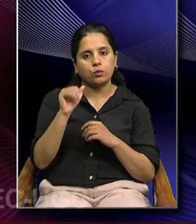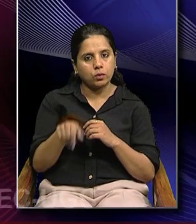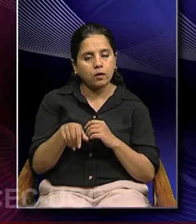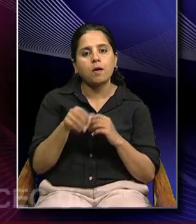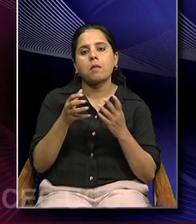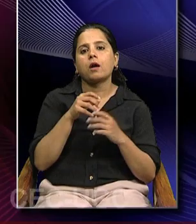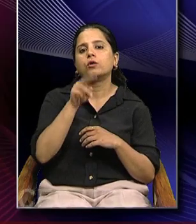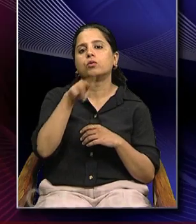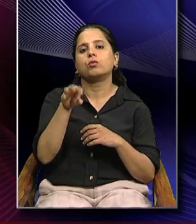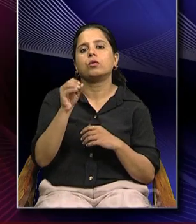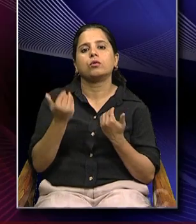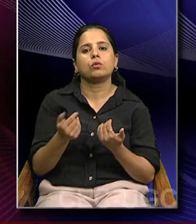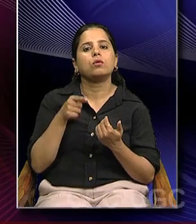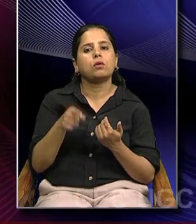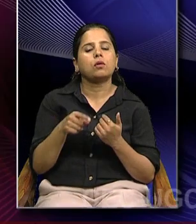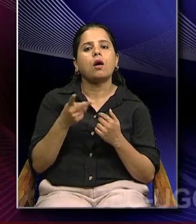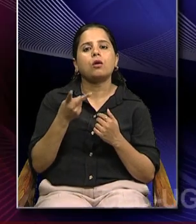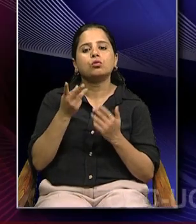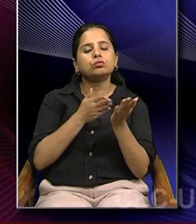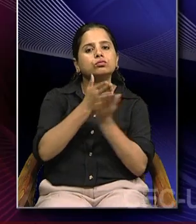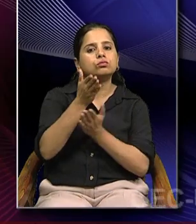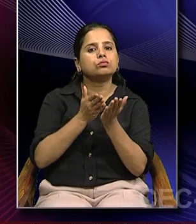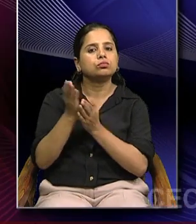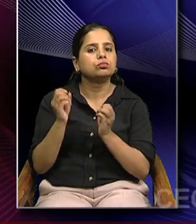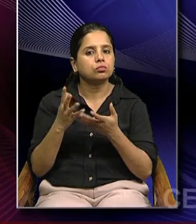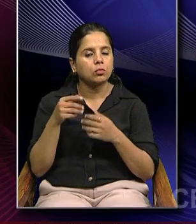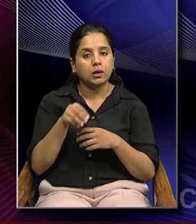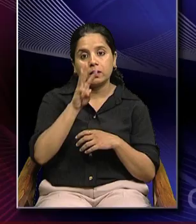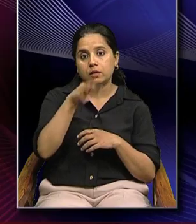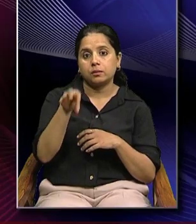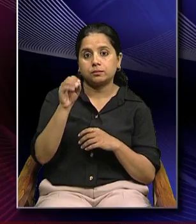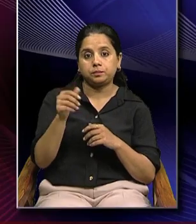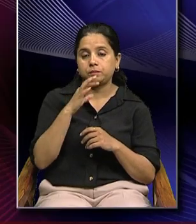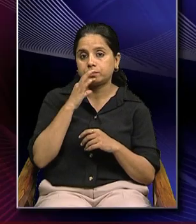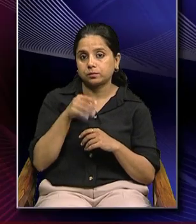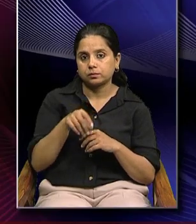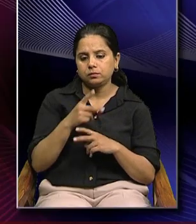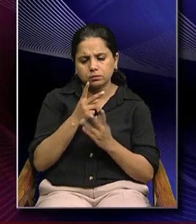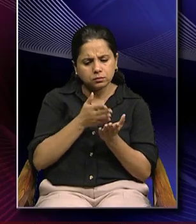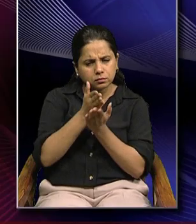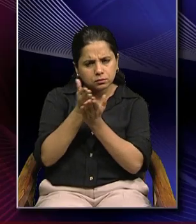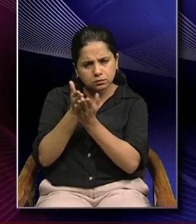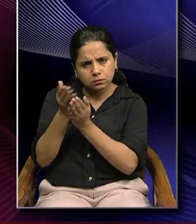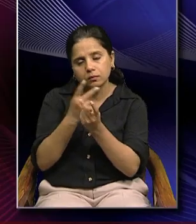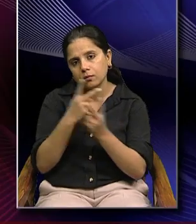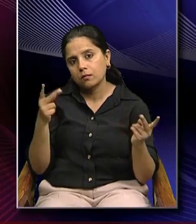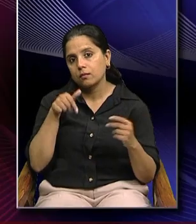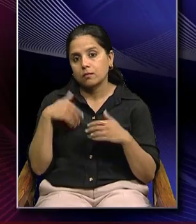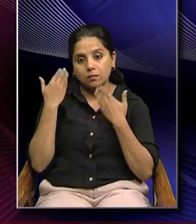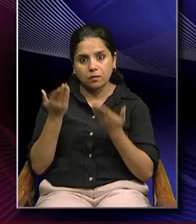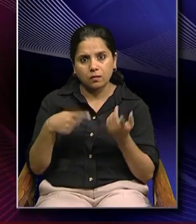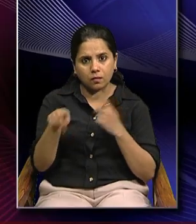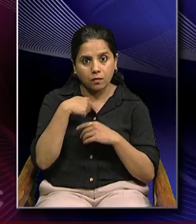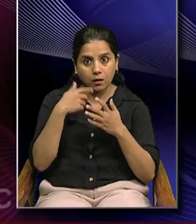marketing 2.0 it became bidirectional, and in marketing 3.0 it actually became multidirectional. By the time we reached